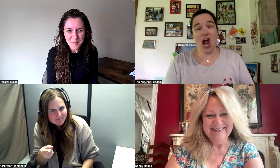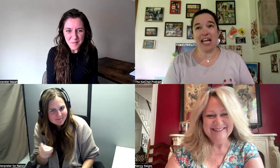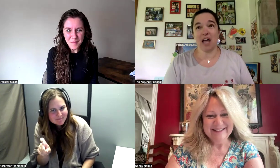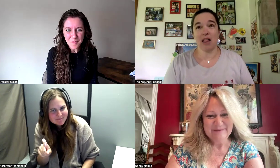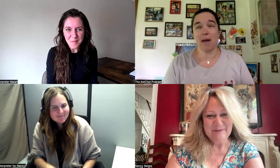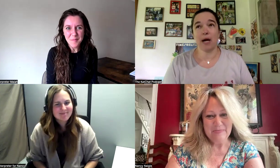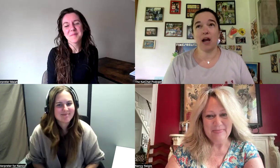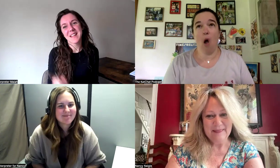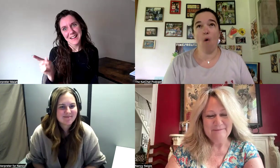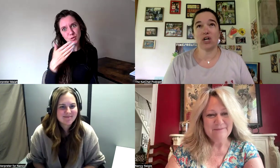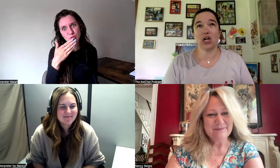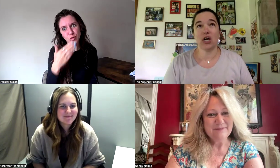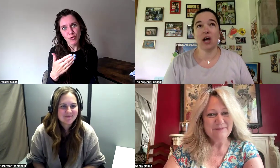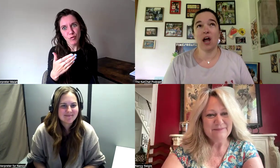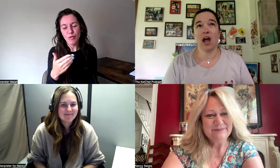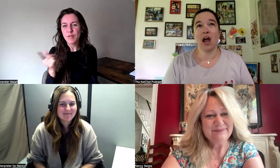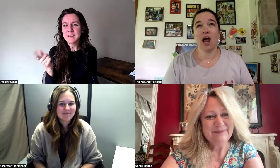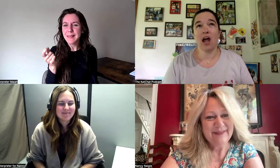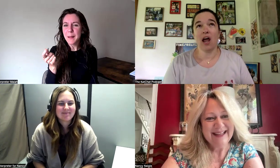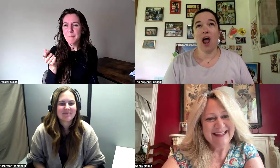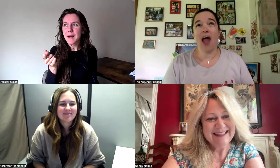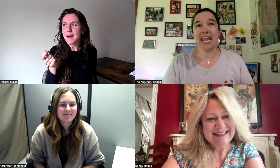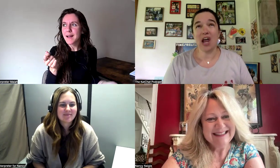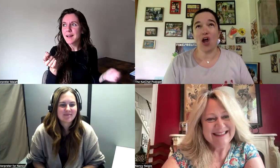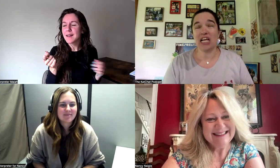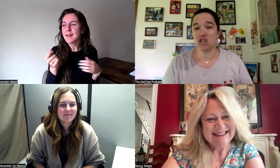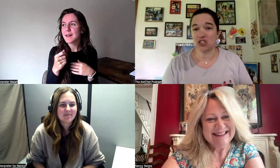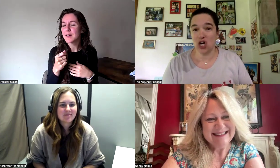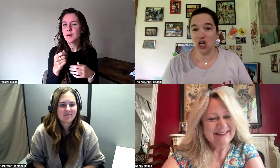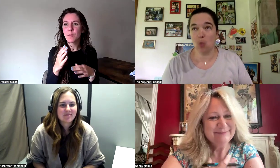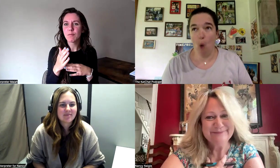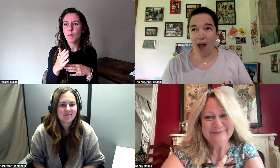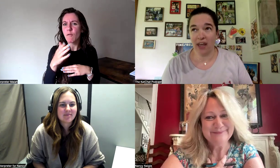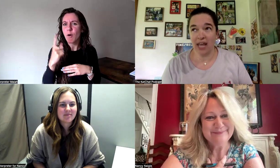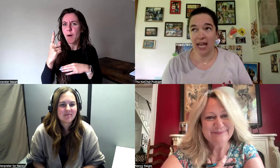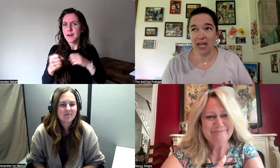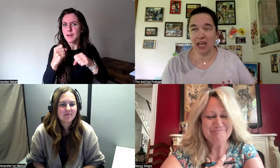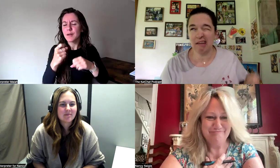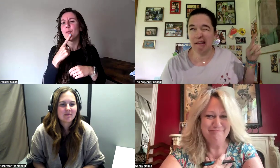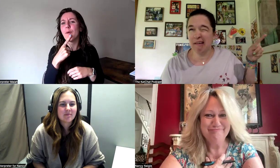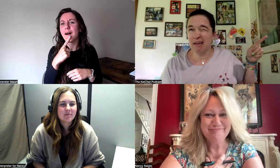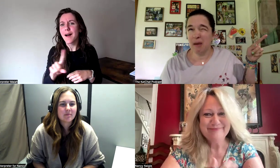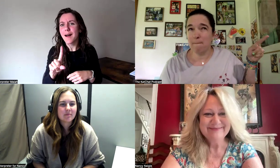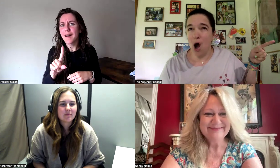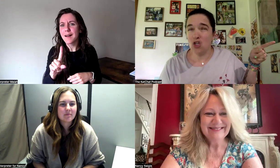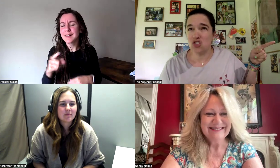He's Oh, good. He's a little bit over a year. He just turned one